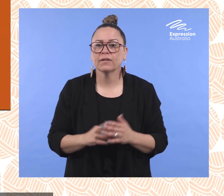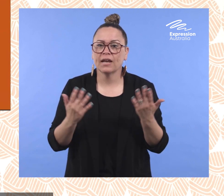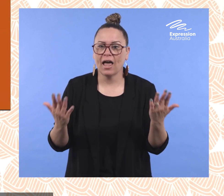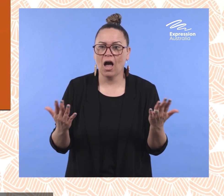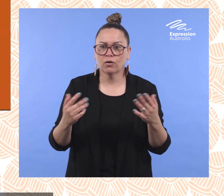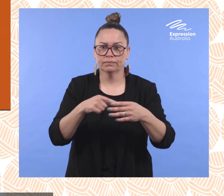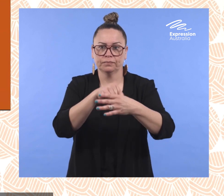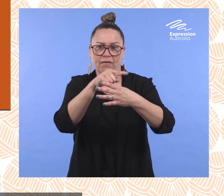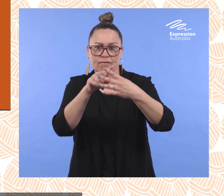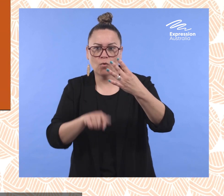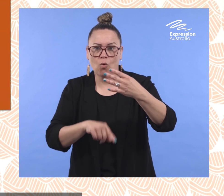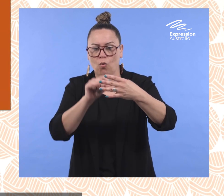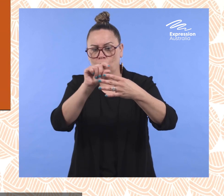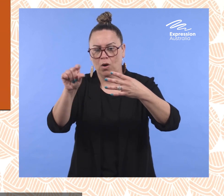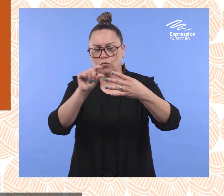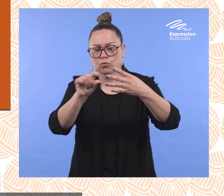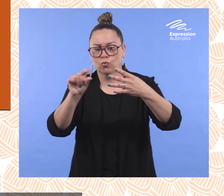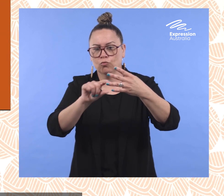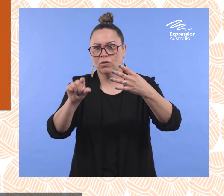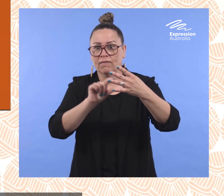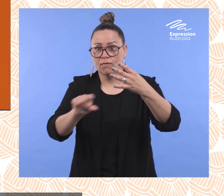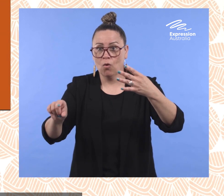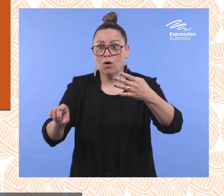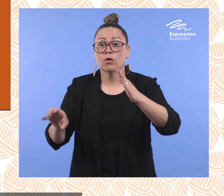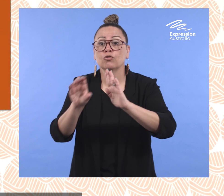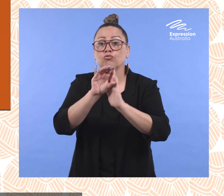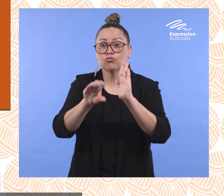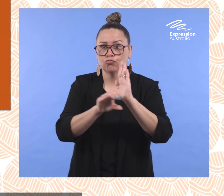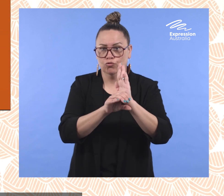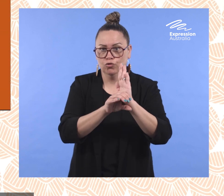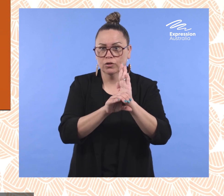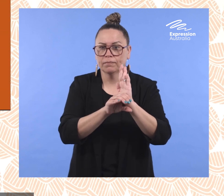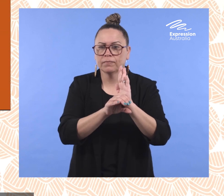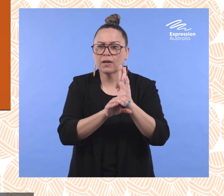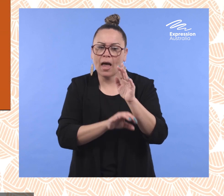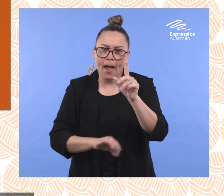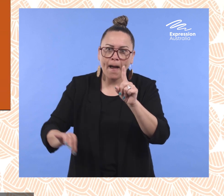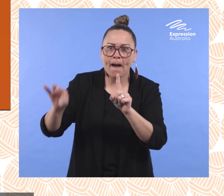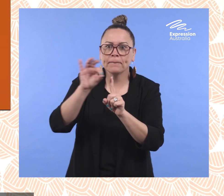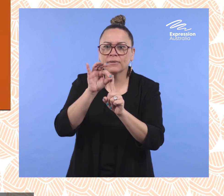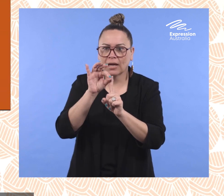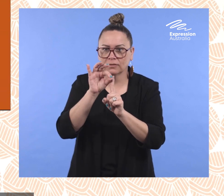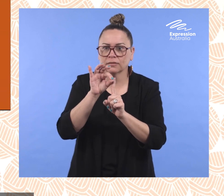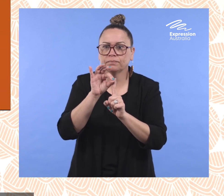so there's 4 parts of the constitutional amendment. Thanks, Jim.